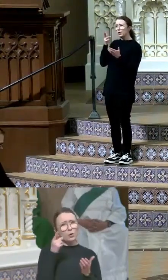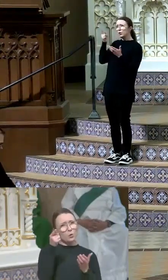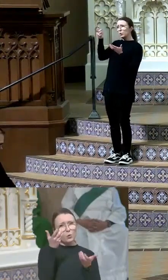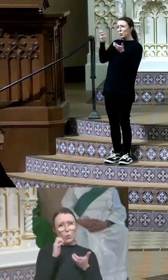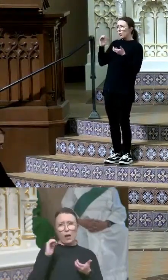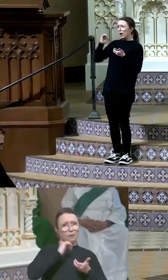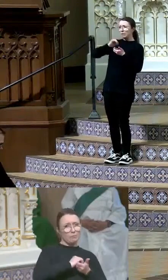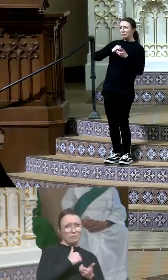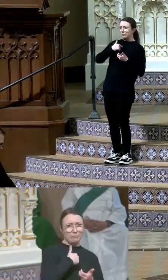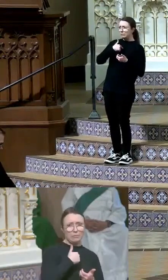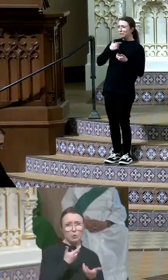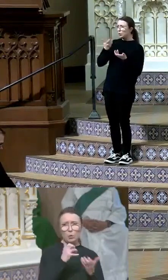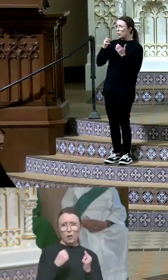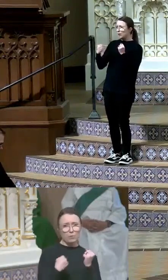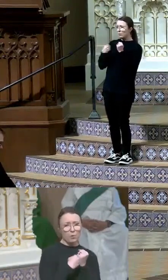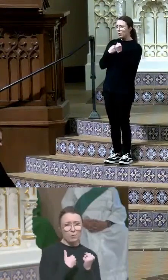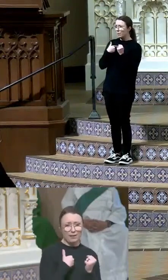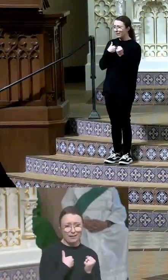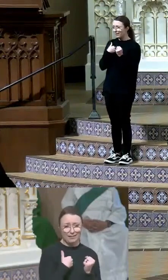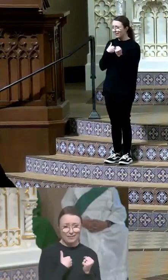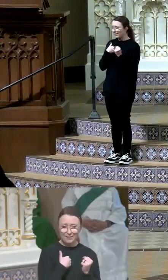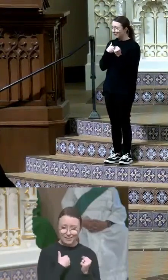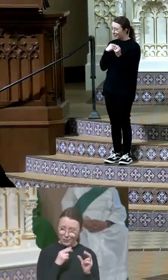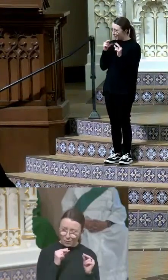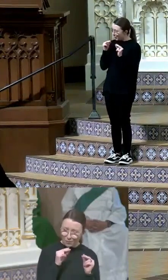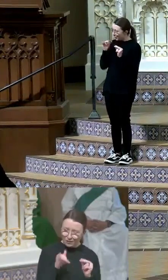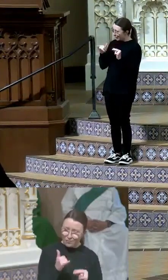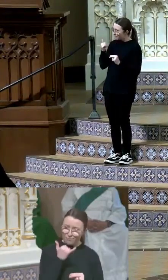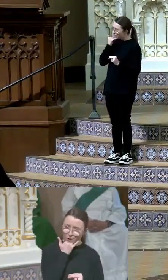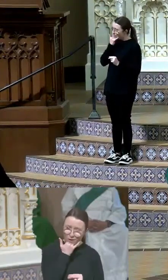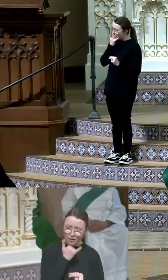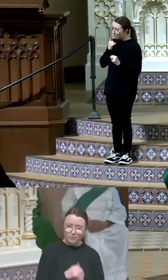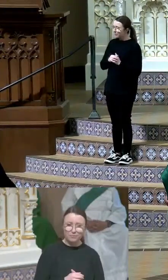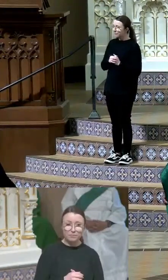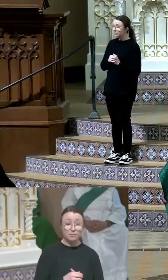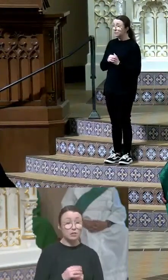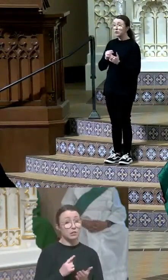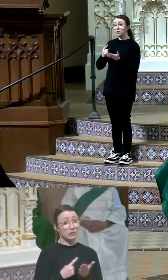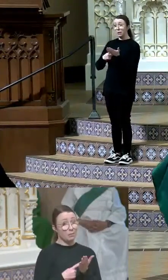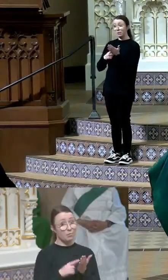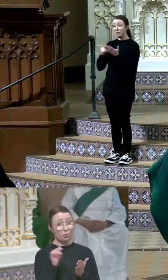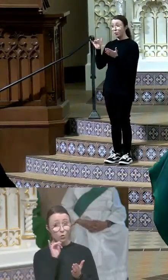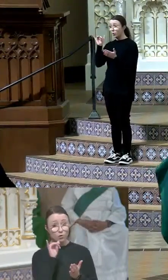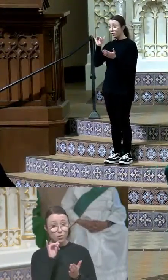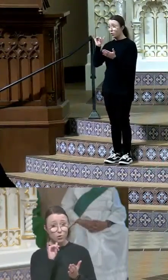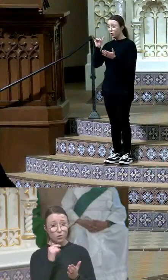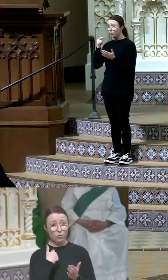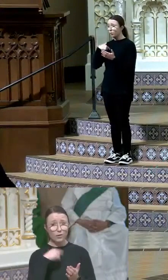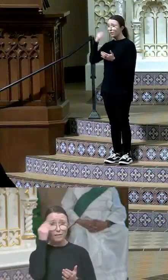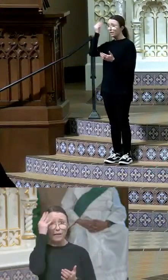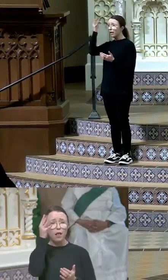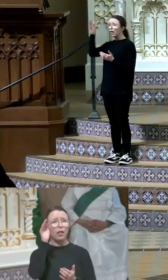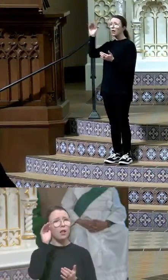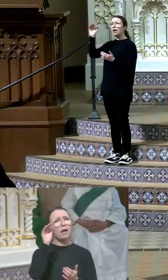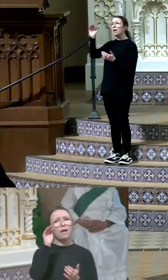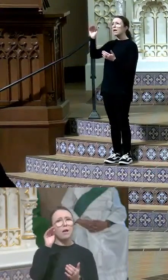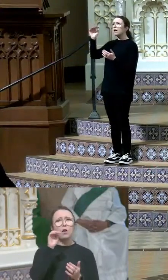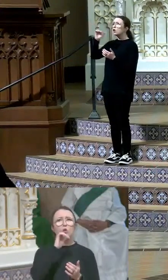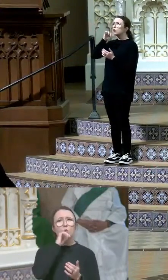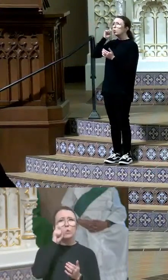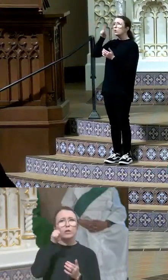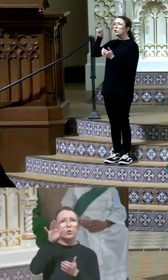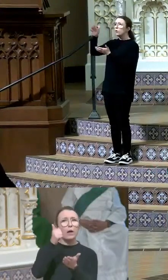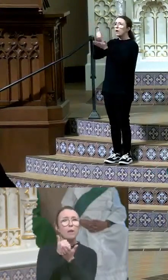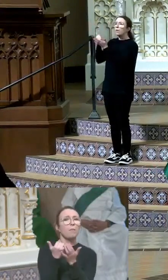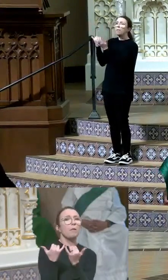Or, now is not the time, Lord, to hold my hand. I'll figure it out. Maybe we need to wait a